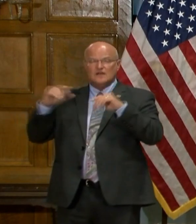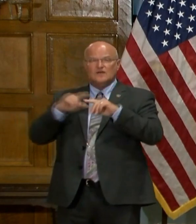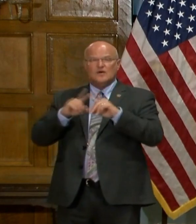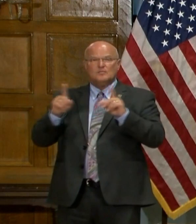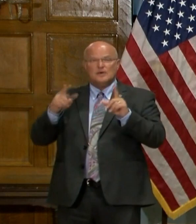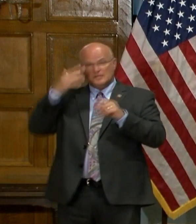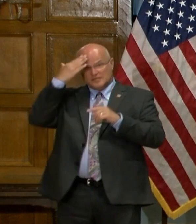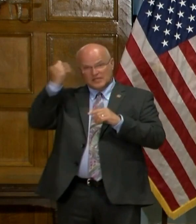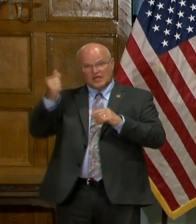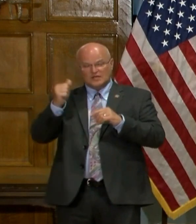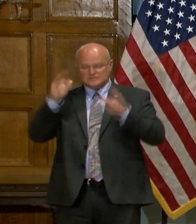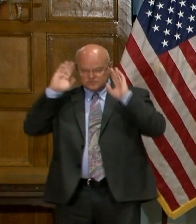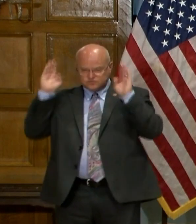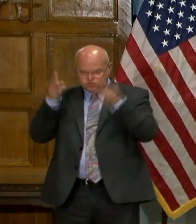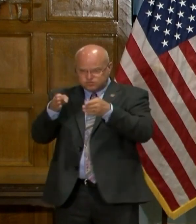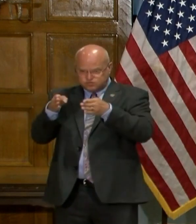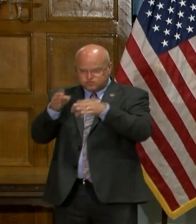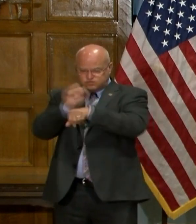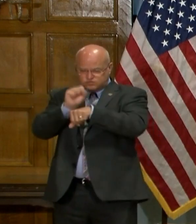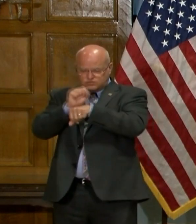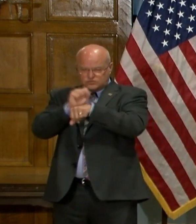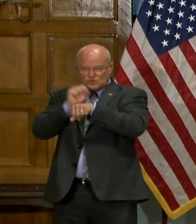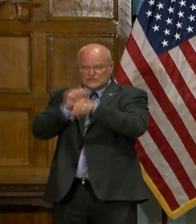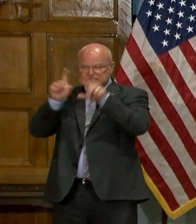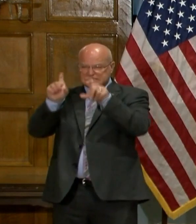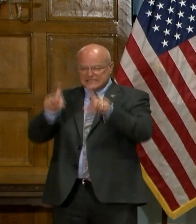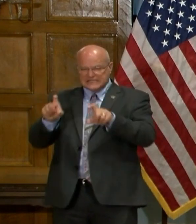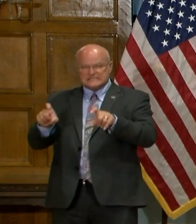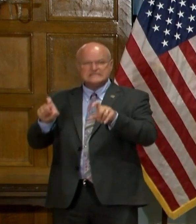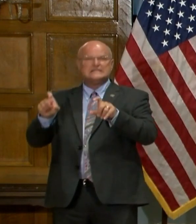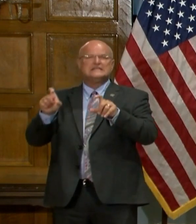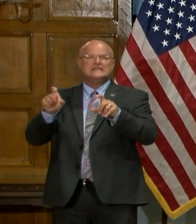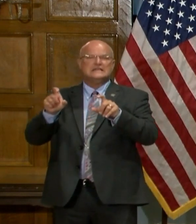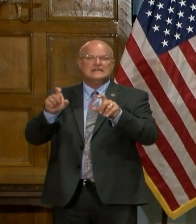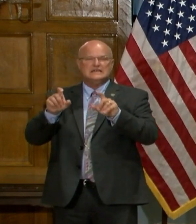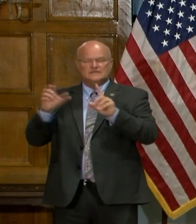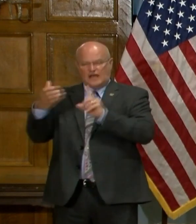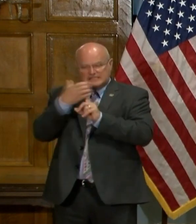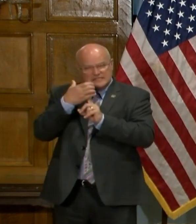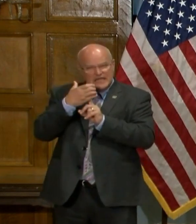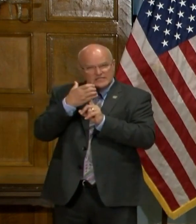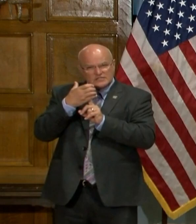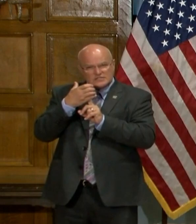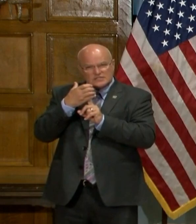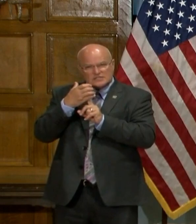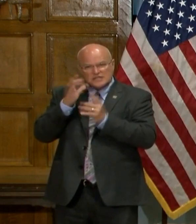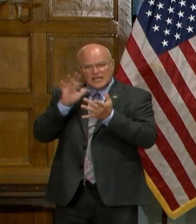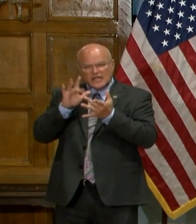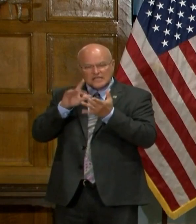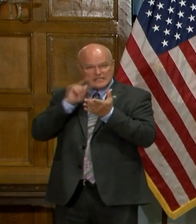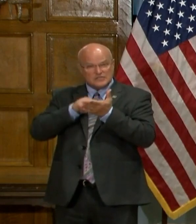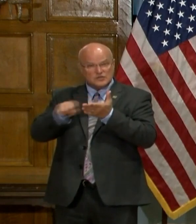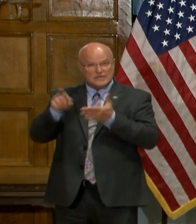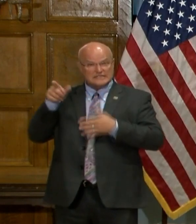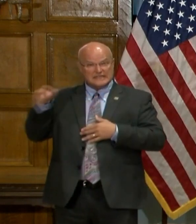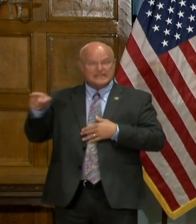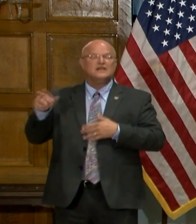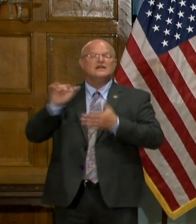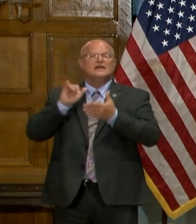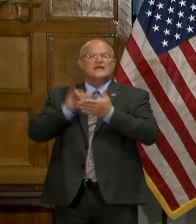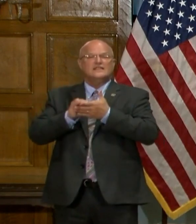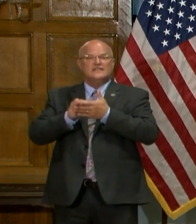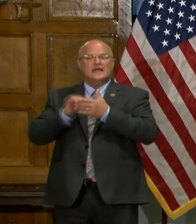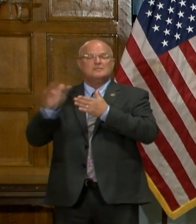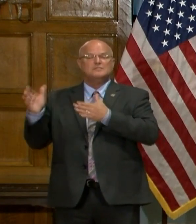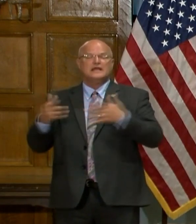it's because of the concentration of testing, of isolation, of our contact tracing. That